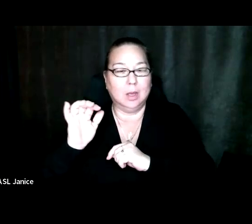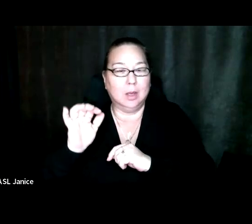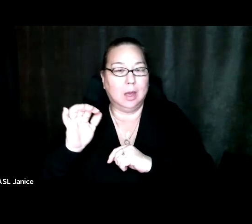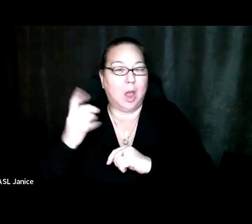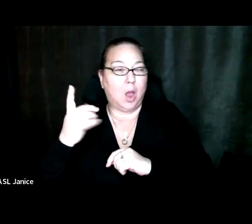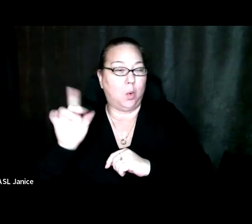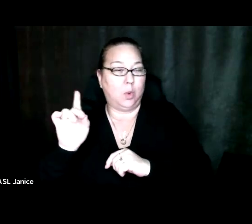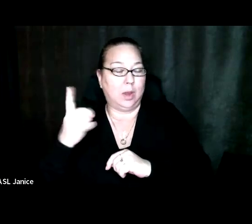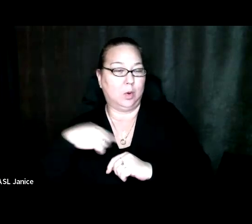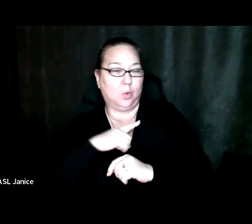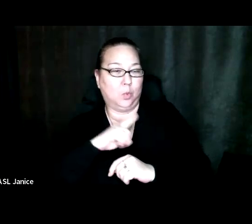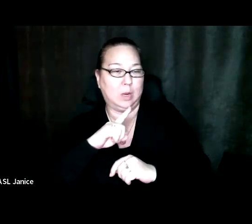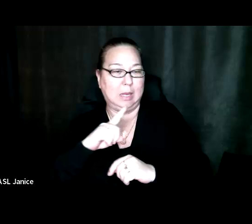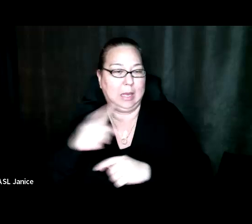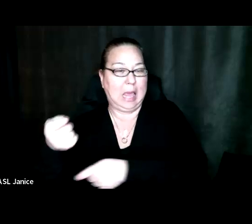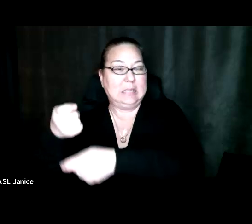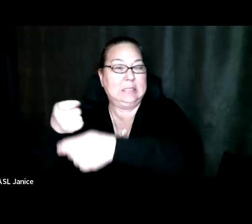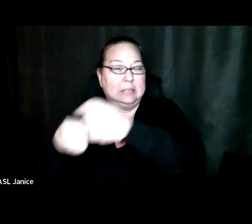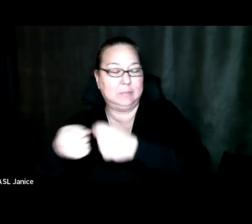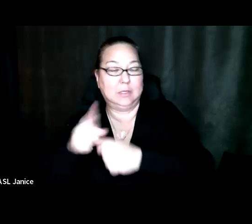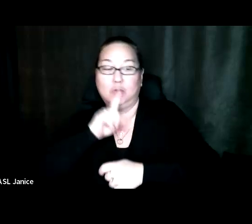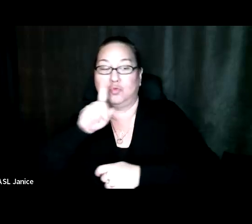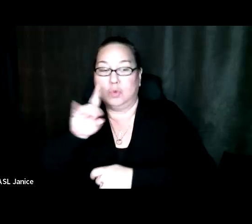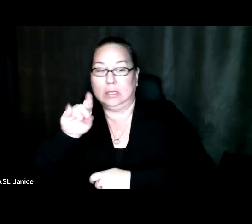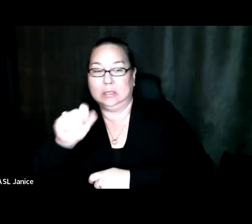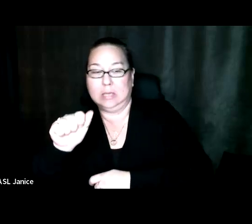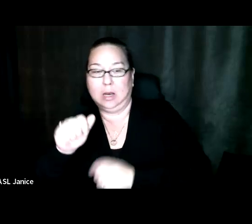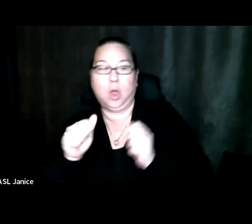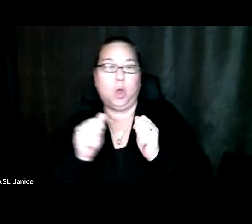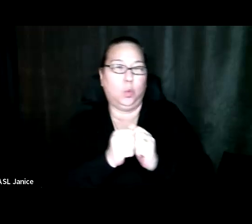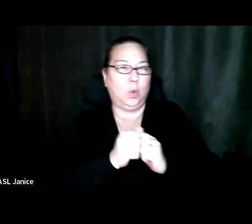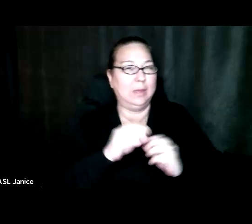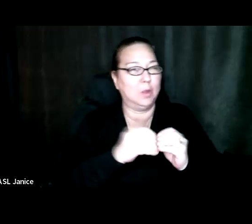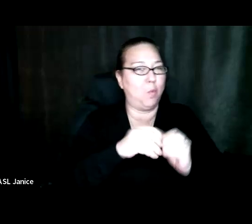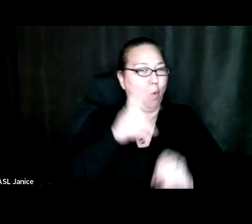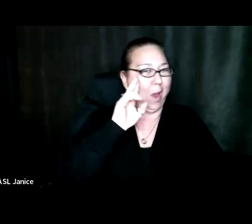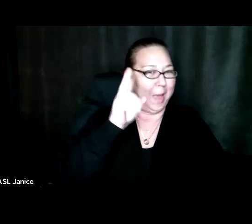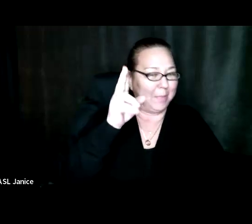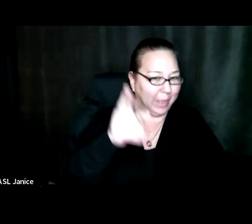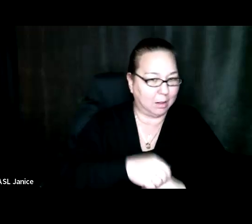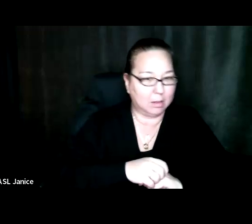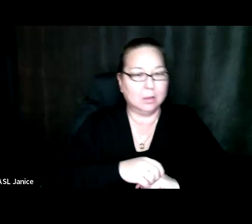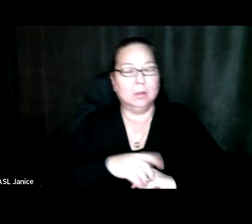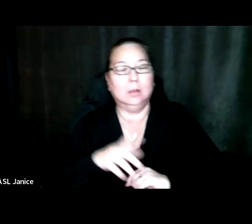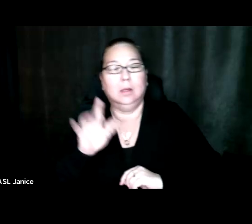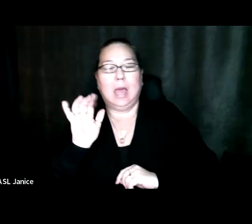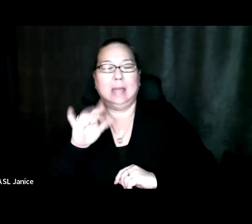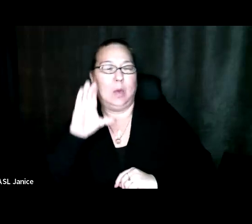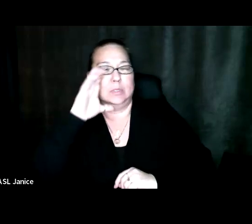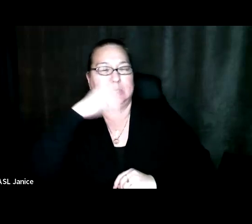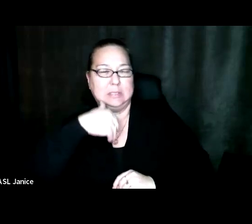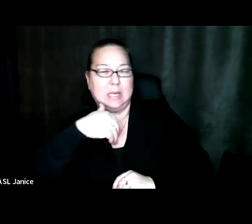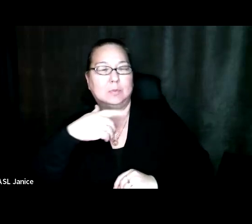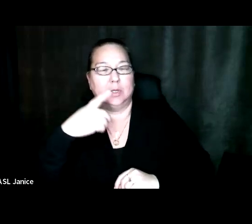So we had a hypothetical of 10 points, right? It was an assumption of what the difference was between tier 1 and non-tier 1 schools. And Title